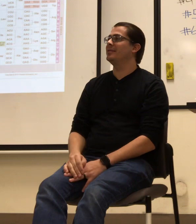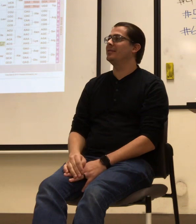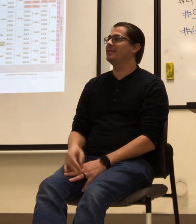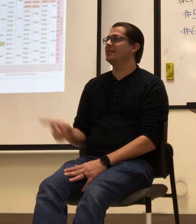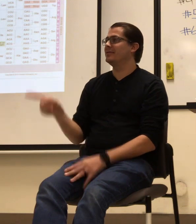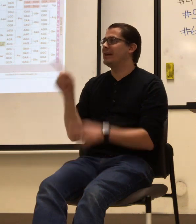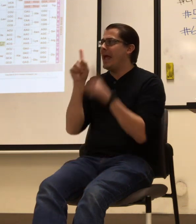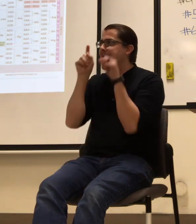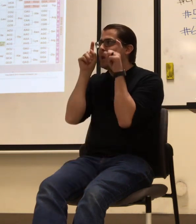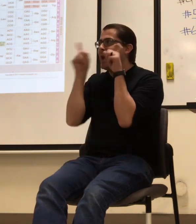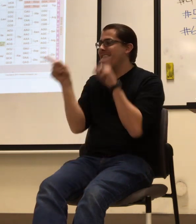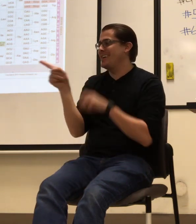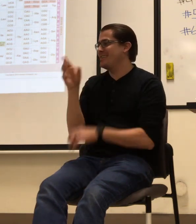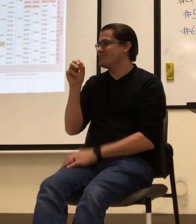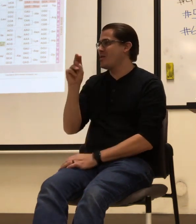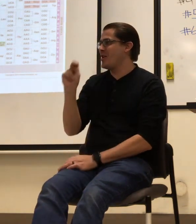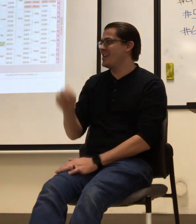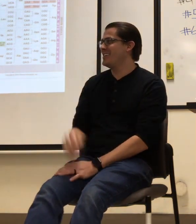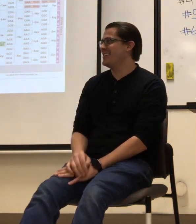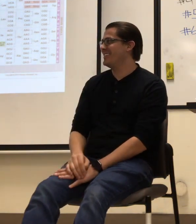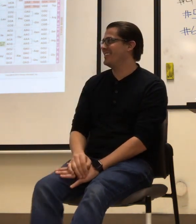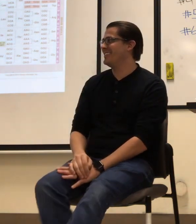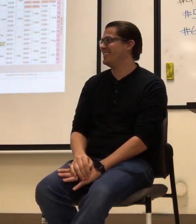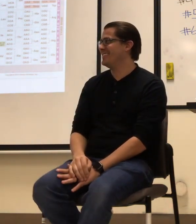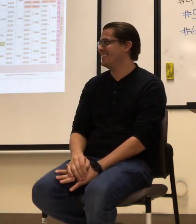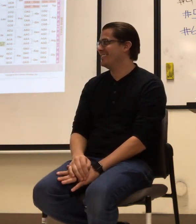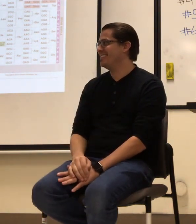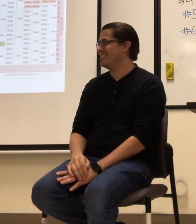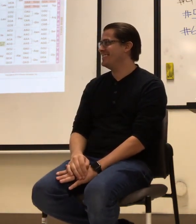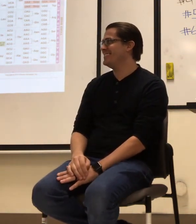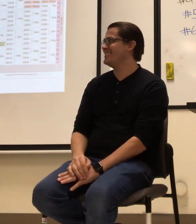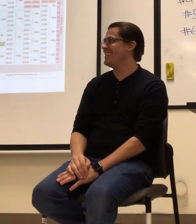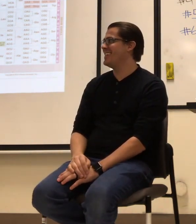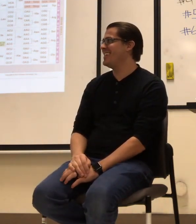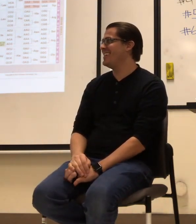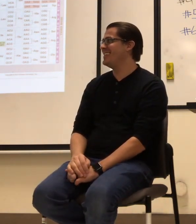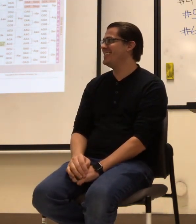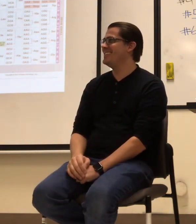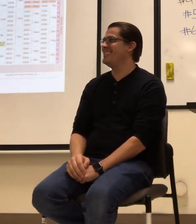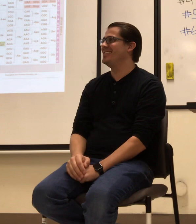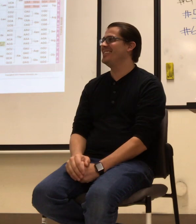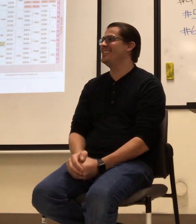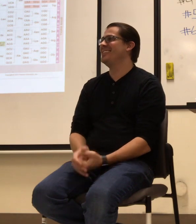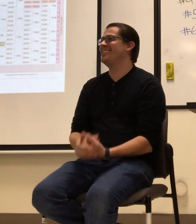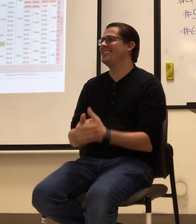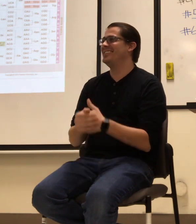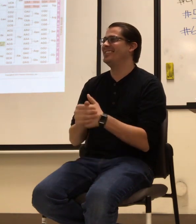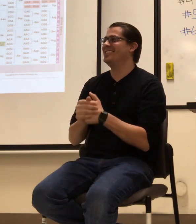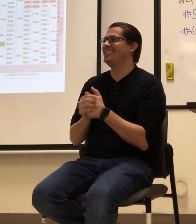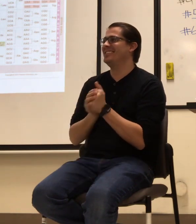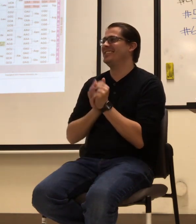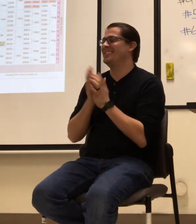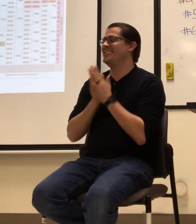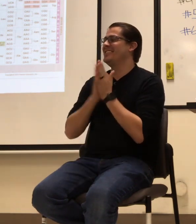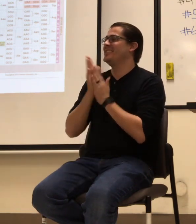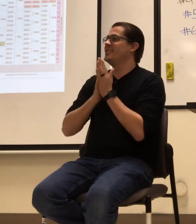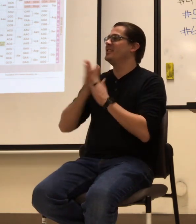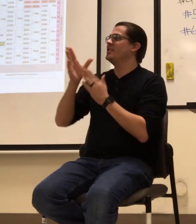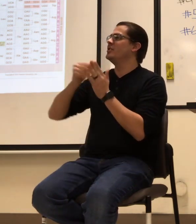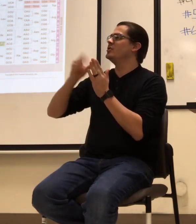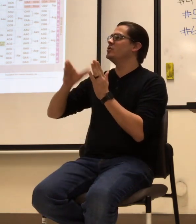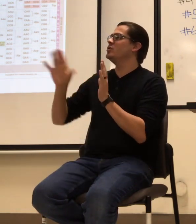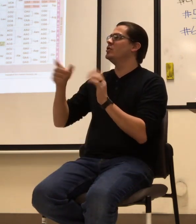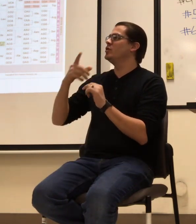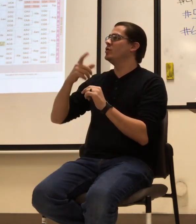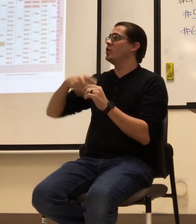Now, to figure out the correct amino acid sequence, what you got to do, common mistake students do is like, you read from